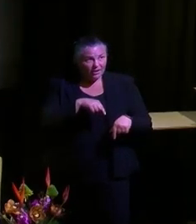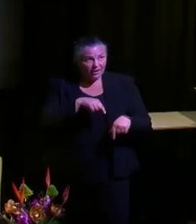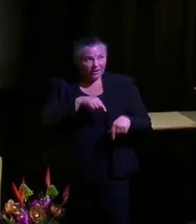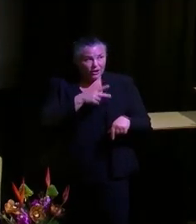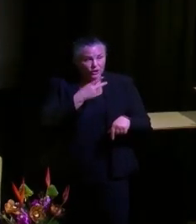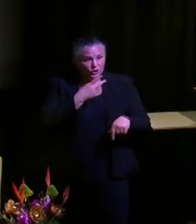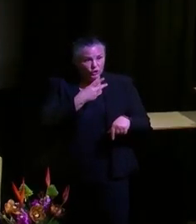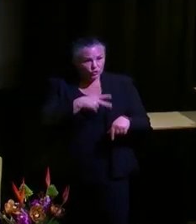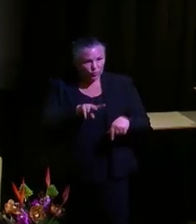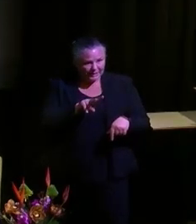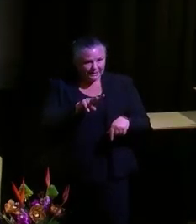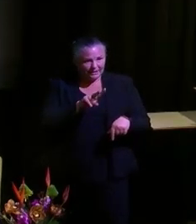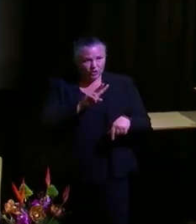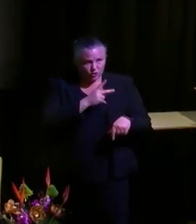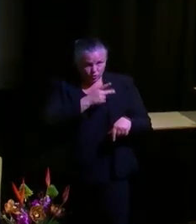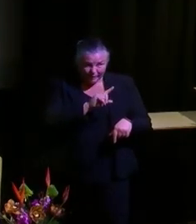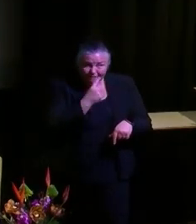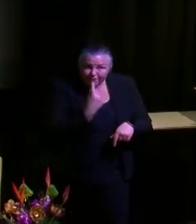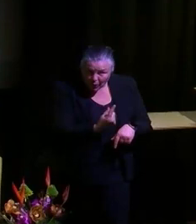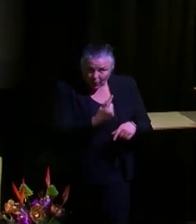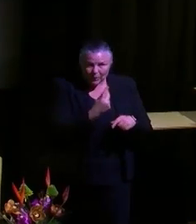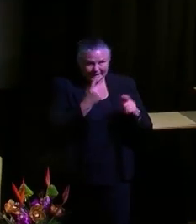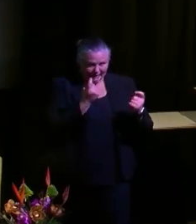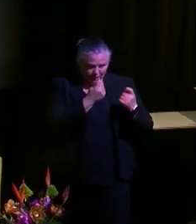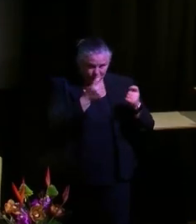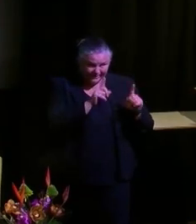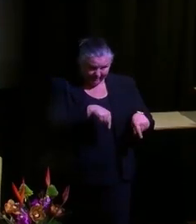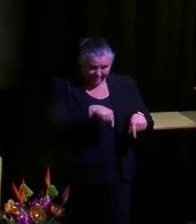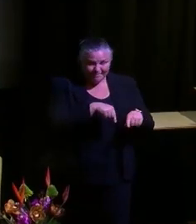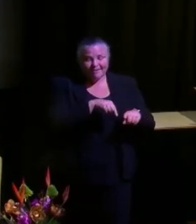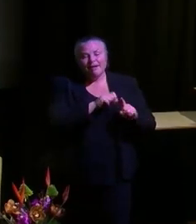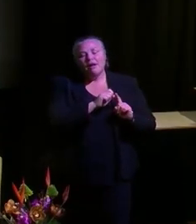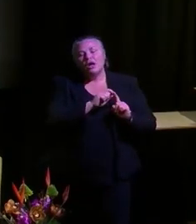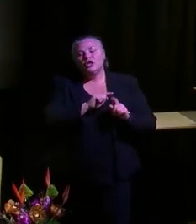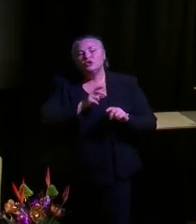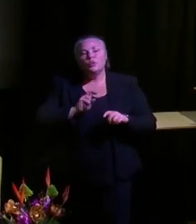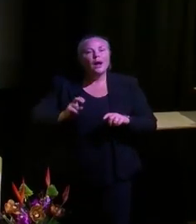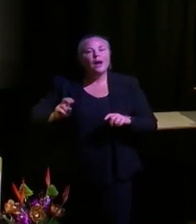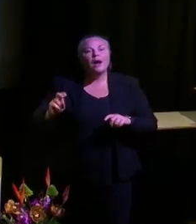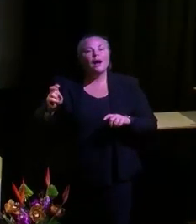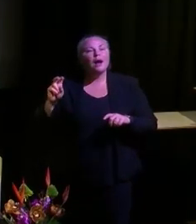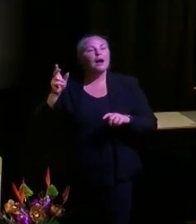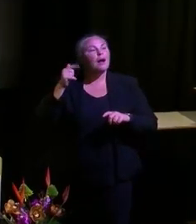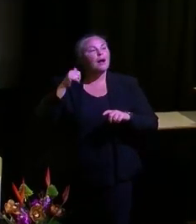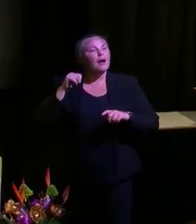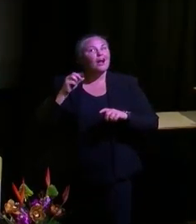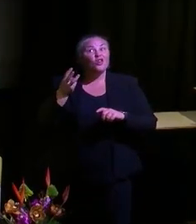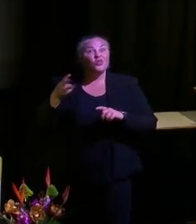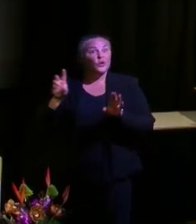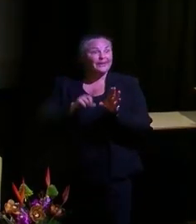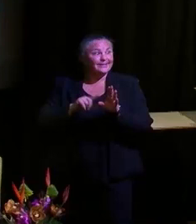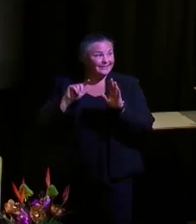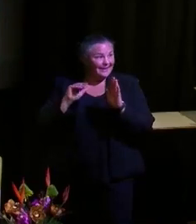25th anniversary of Mabo. We're in the 30th year. You've watched the show tour and you've seen audiences engage. Yep. What are your